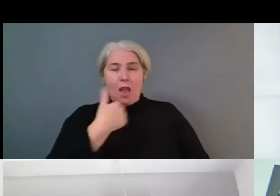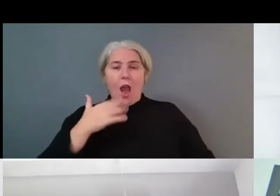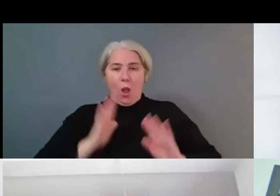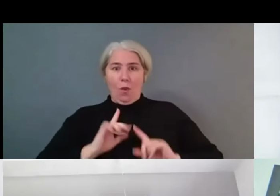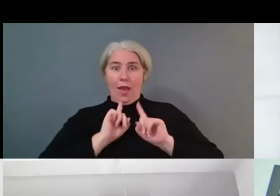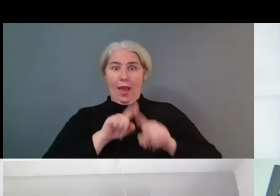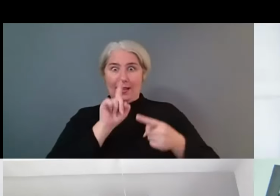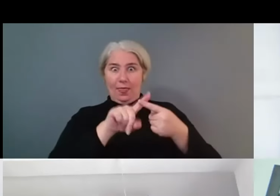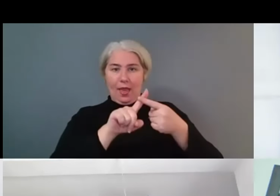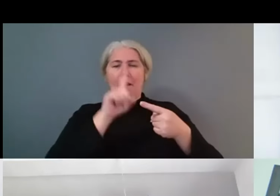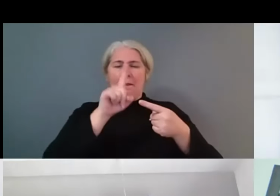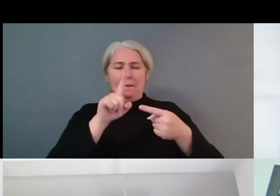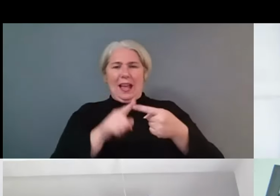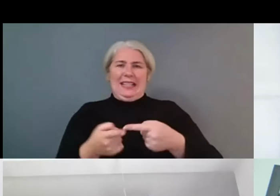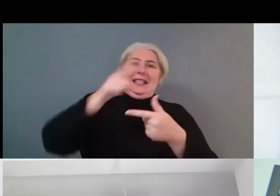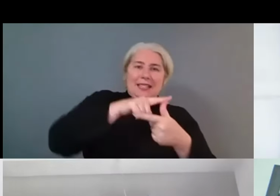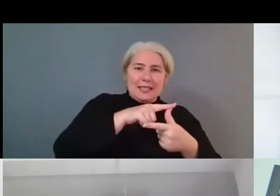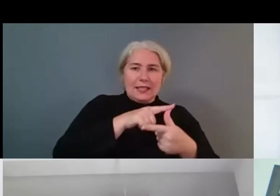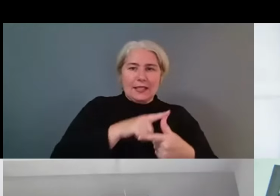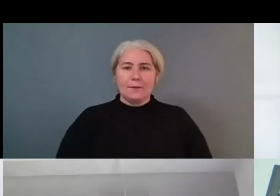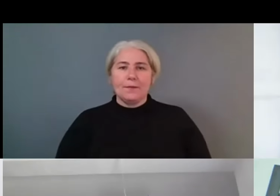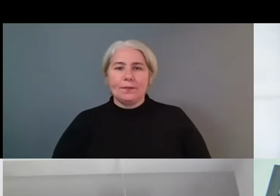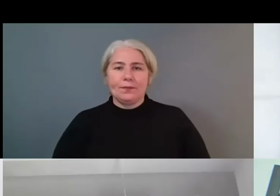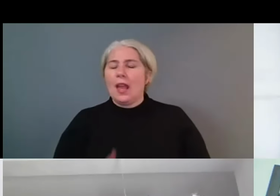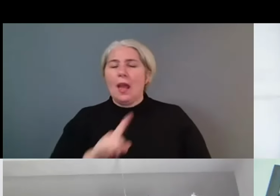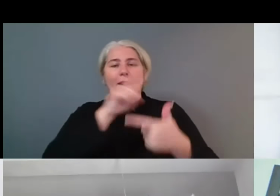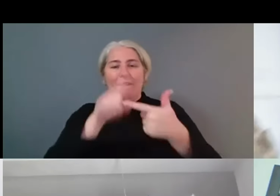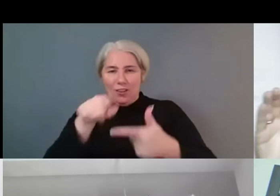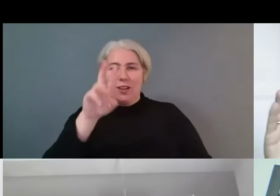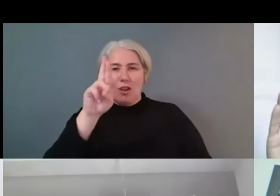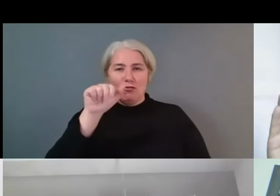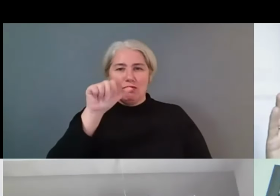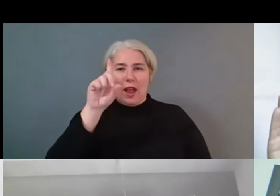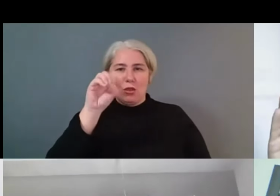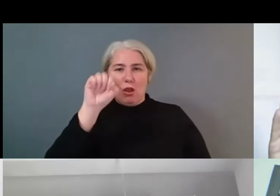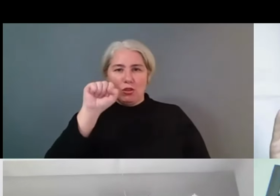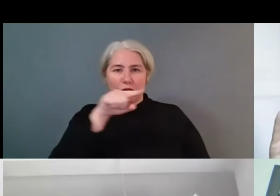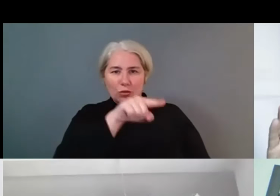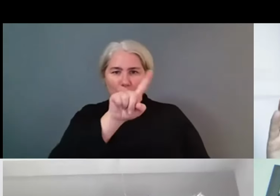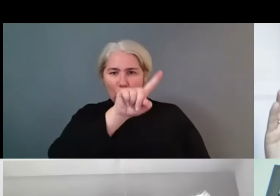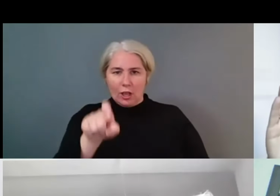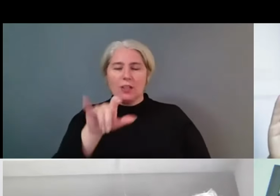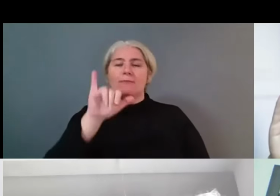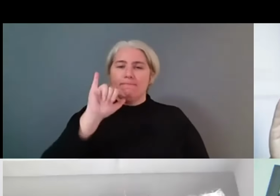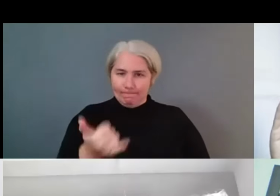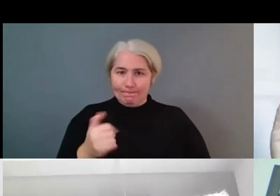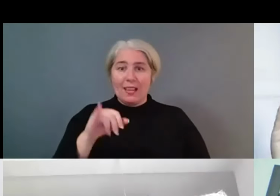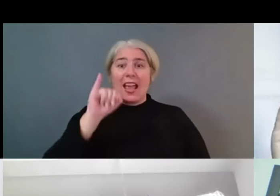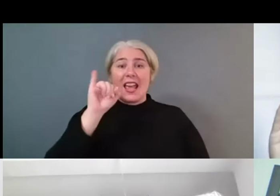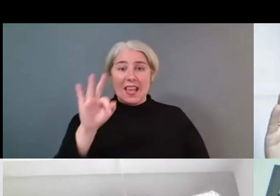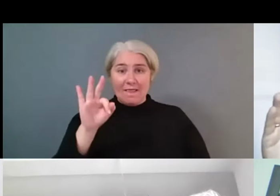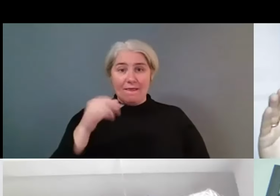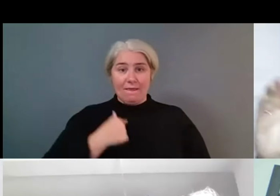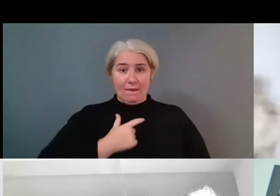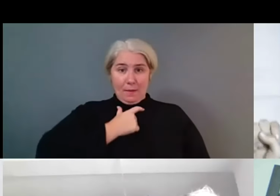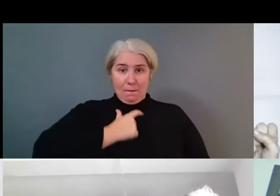it. So concerning Radosh's question, yes, in order for somebody to get before this, to